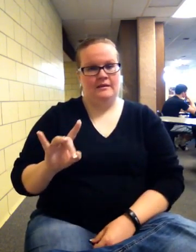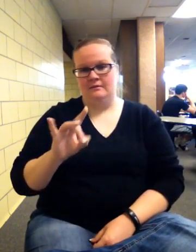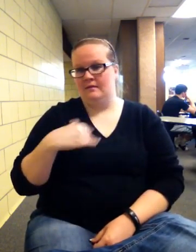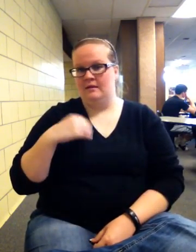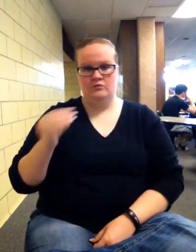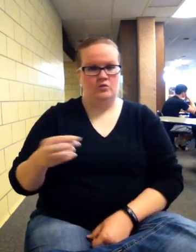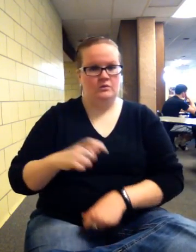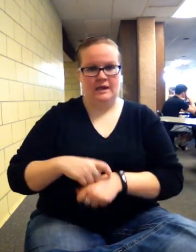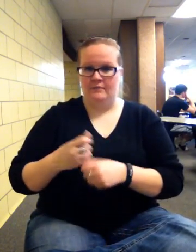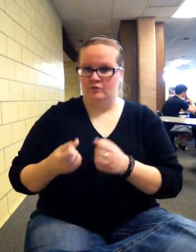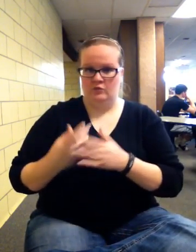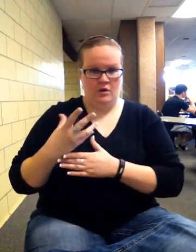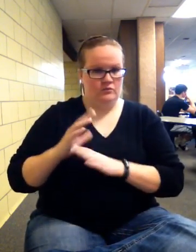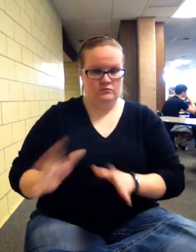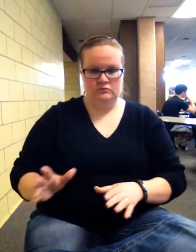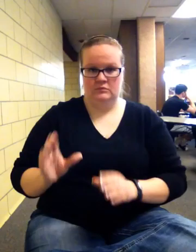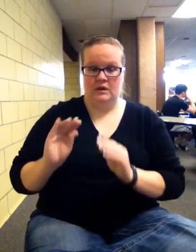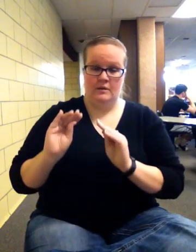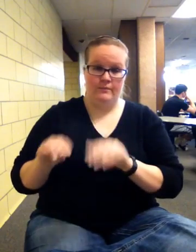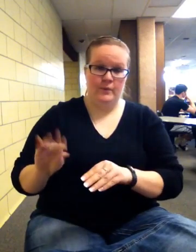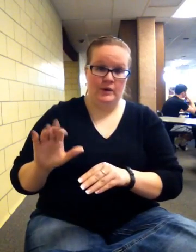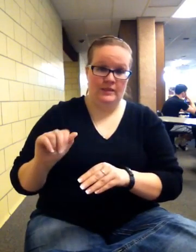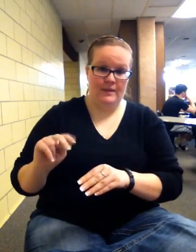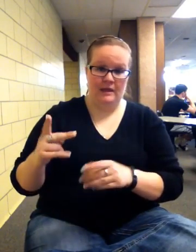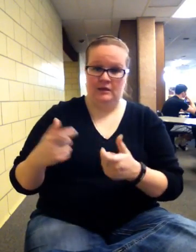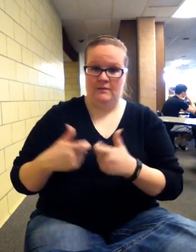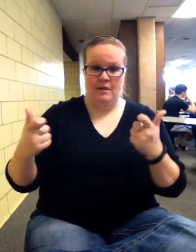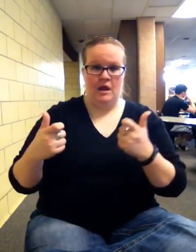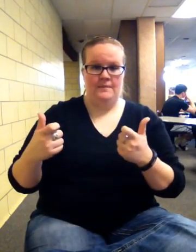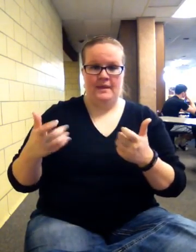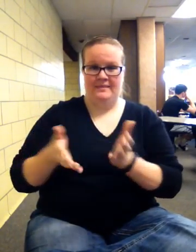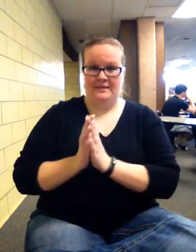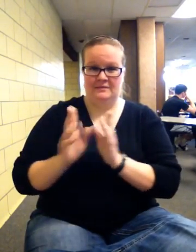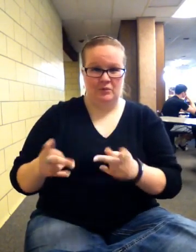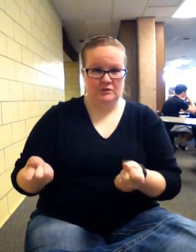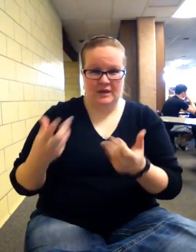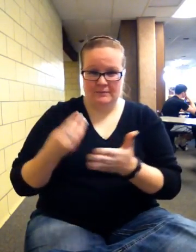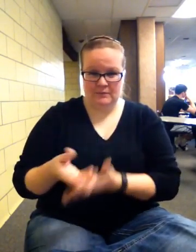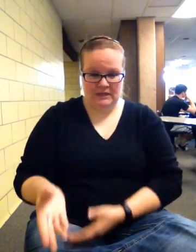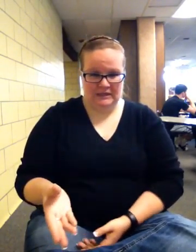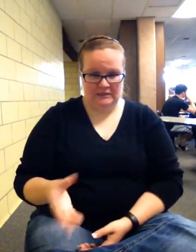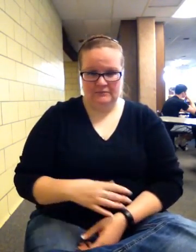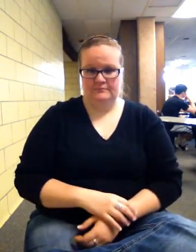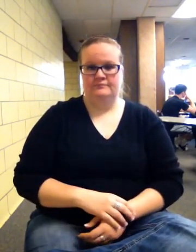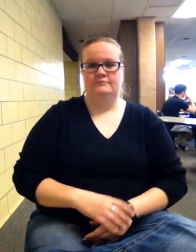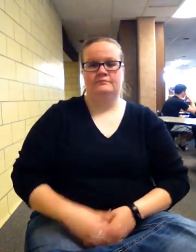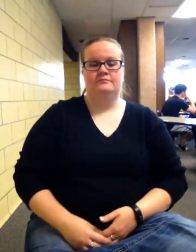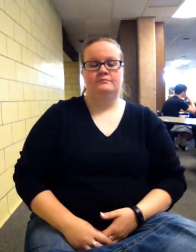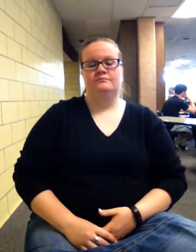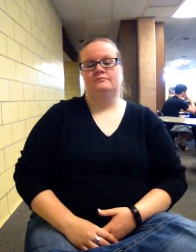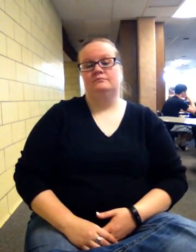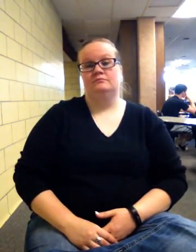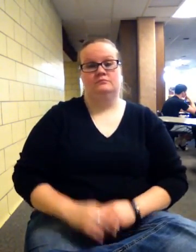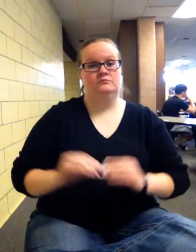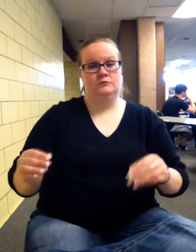time to grow. It's like I put it in the bank and automatically ask the teller how much money is in this account. Right? No time to grow. So the